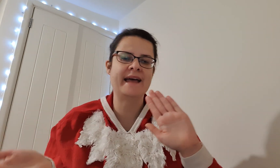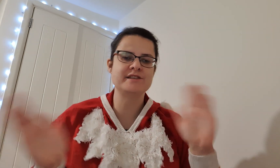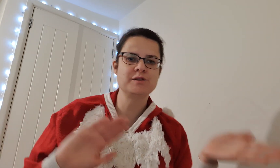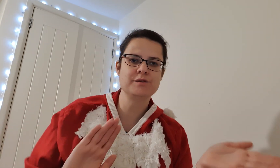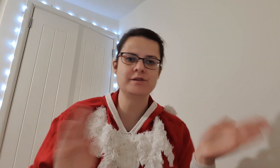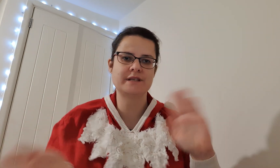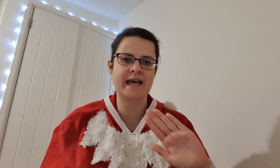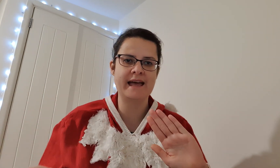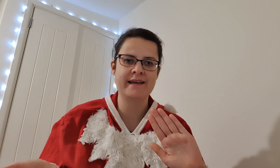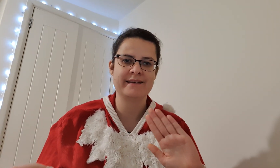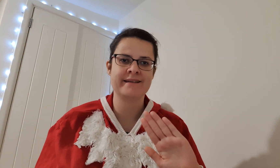Shibidabatita,